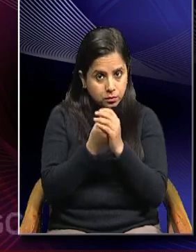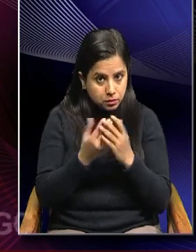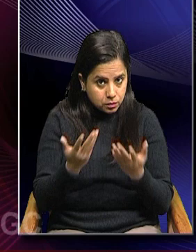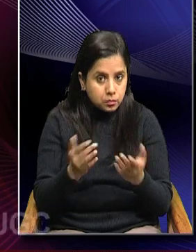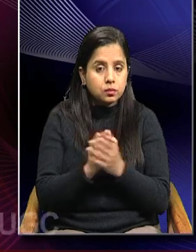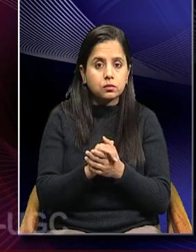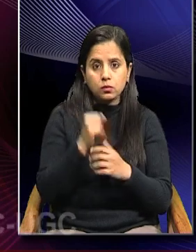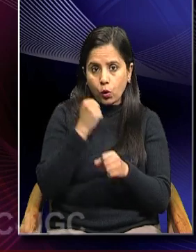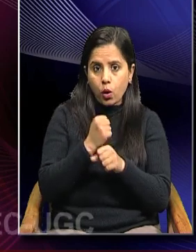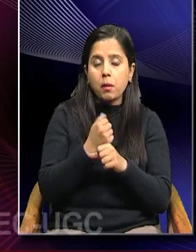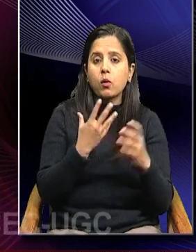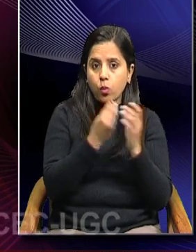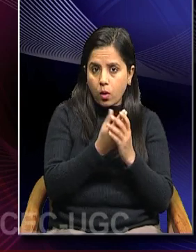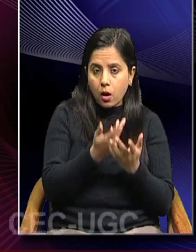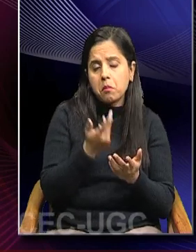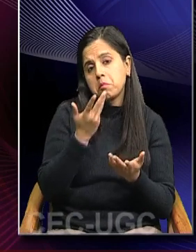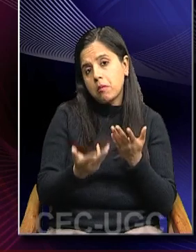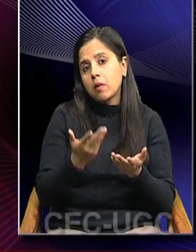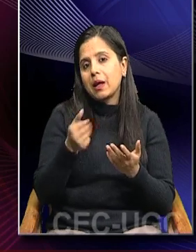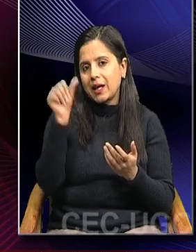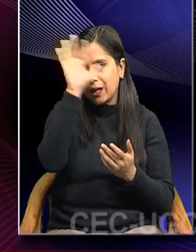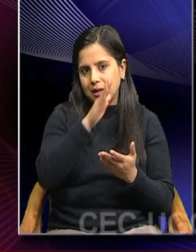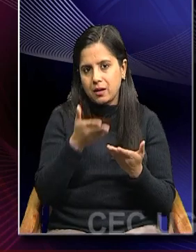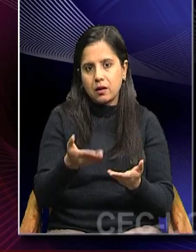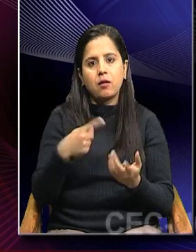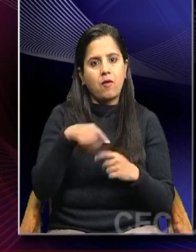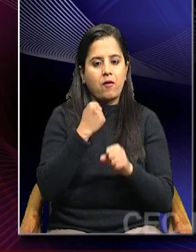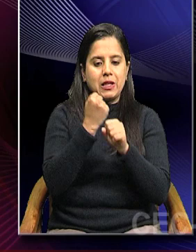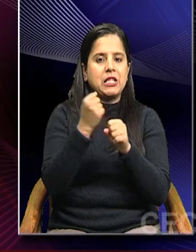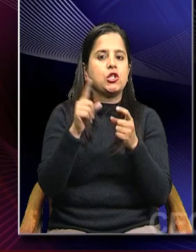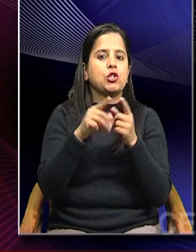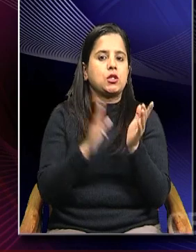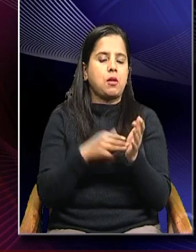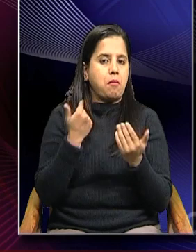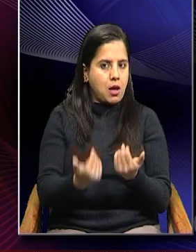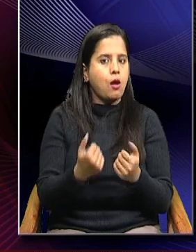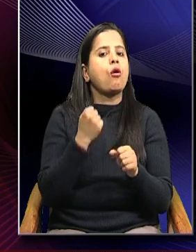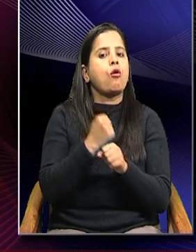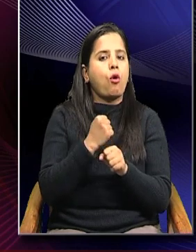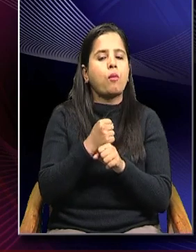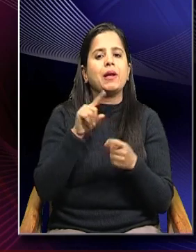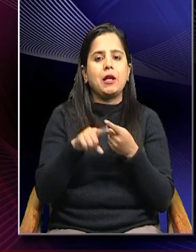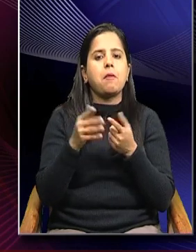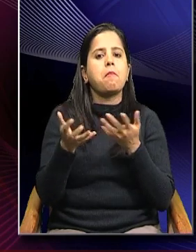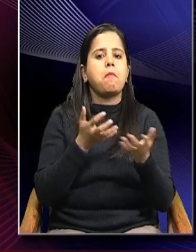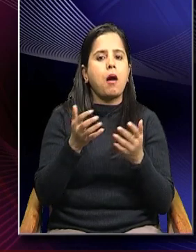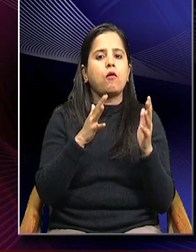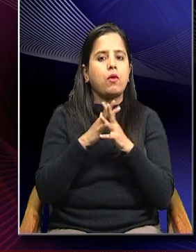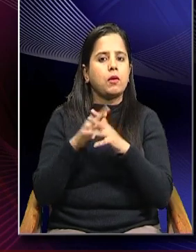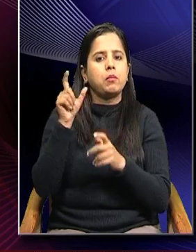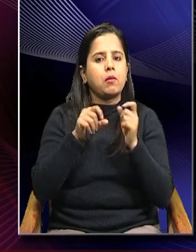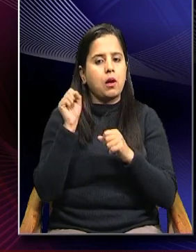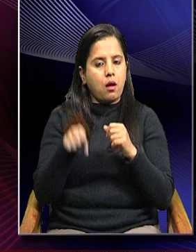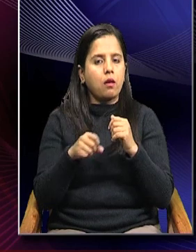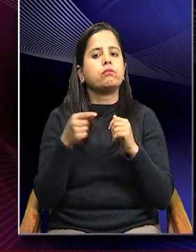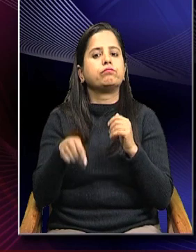with the government market. For instance, in India, we have GEM, Government E-Market Portal, where the vendors can register themselves and